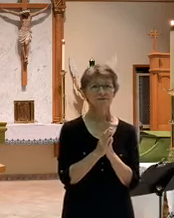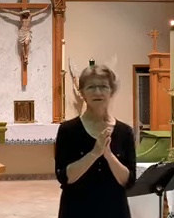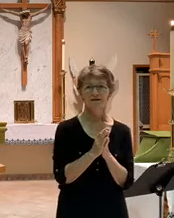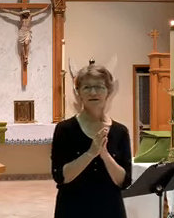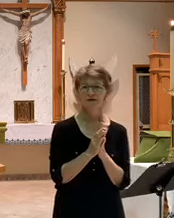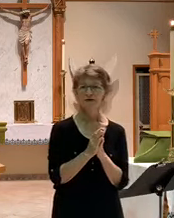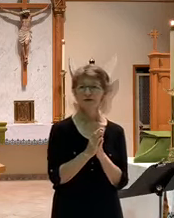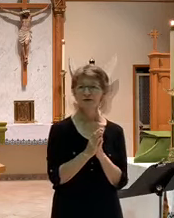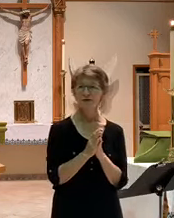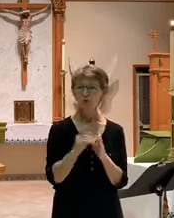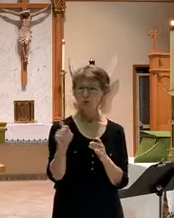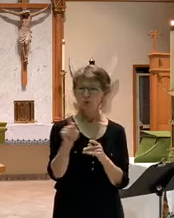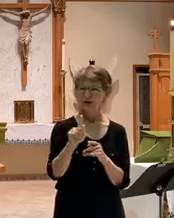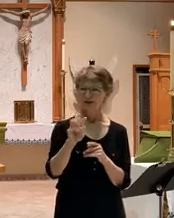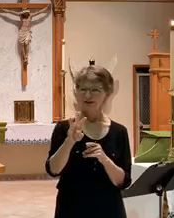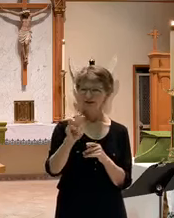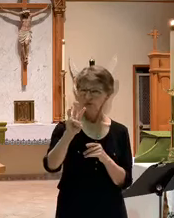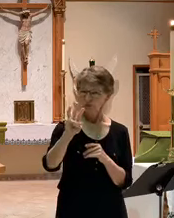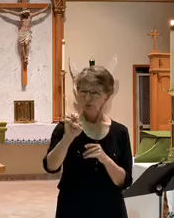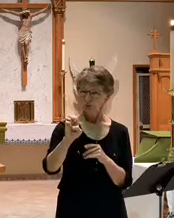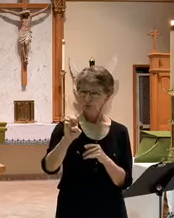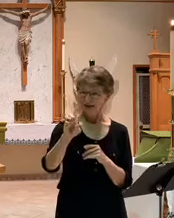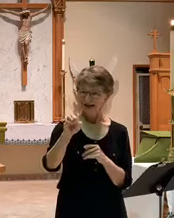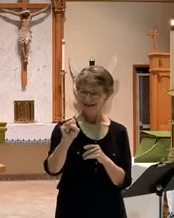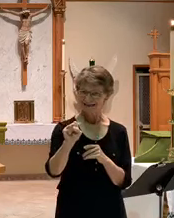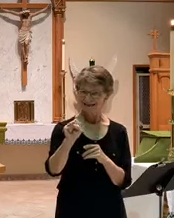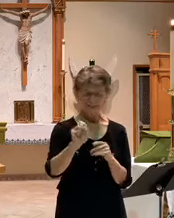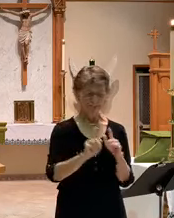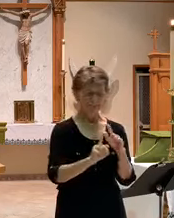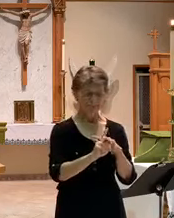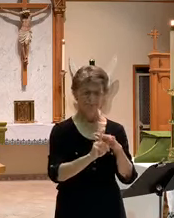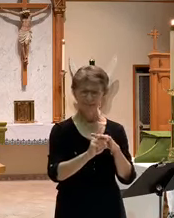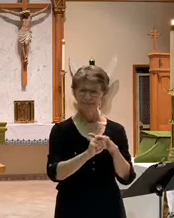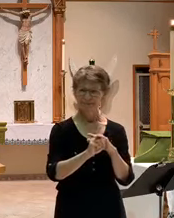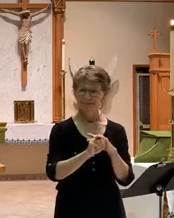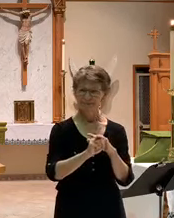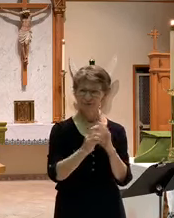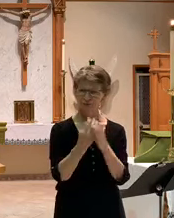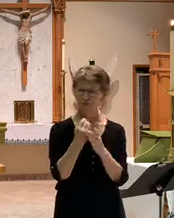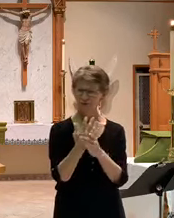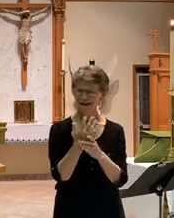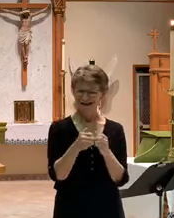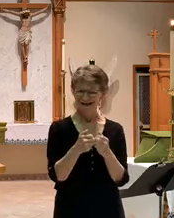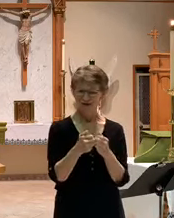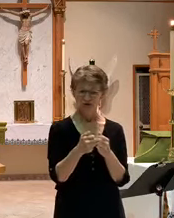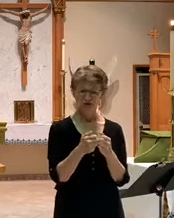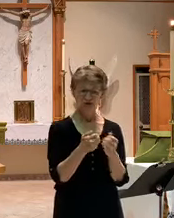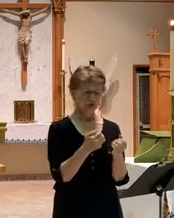Where have the weeds come from? Do you want us to go and pull the weeds up?